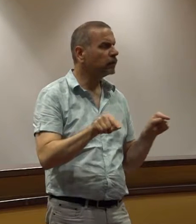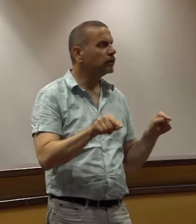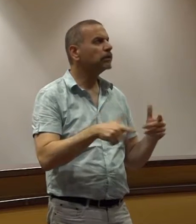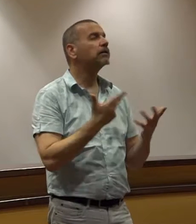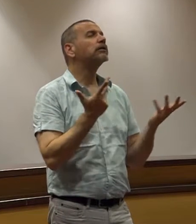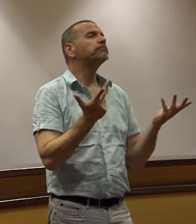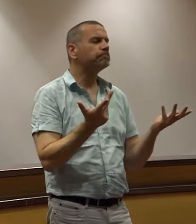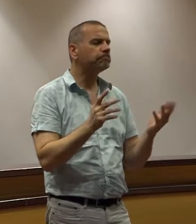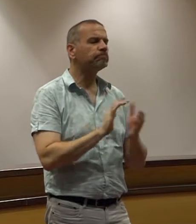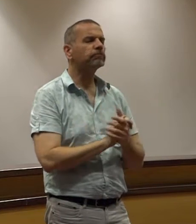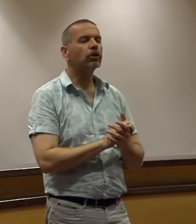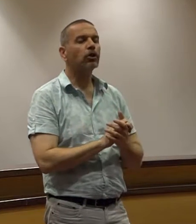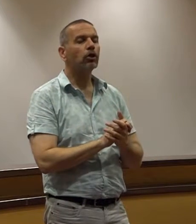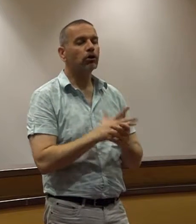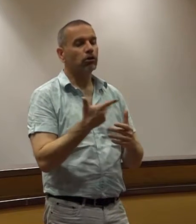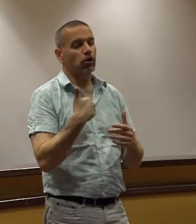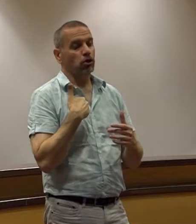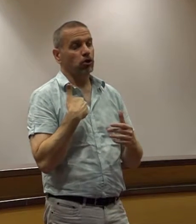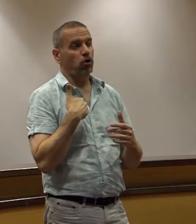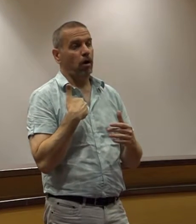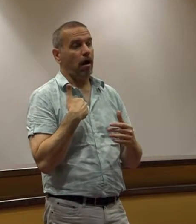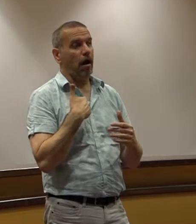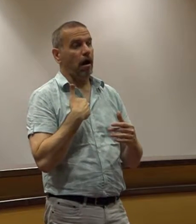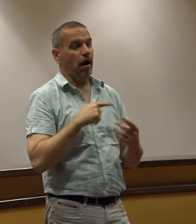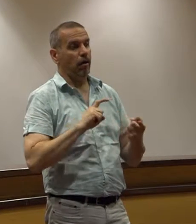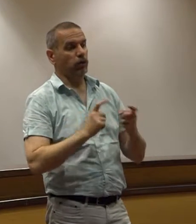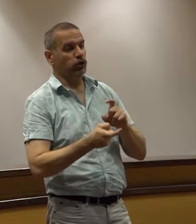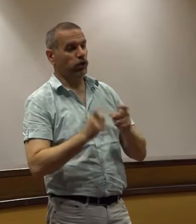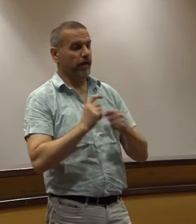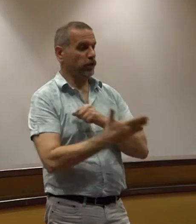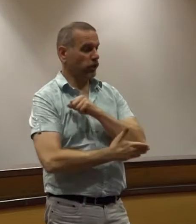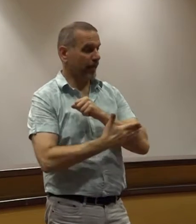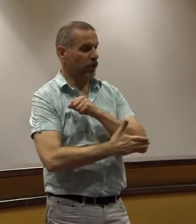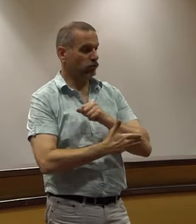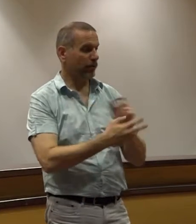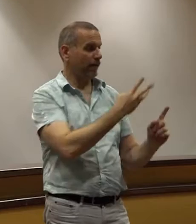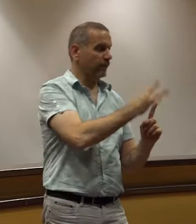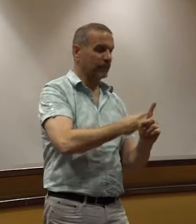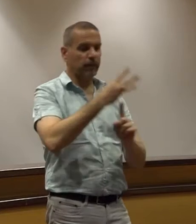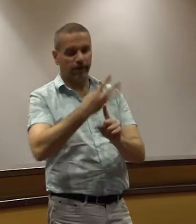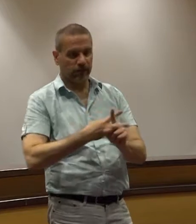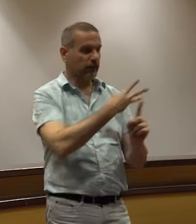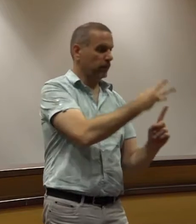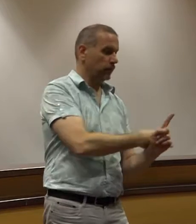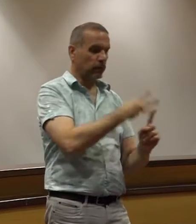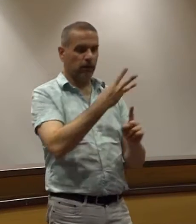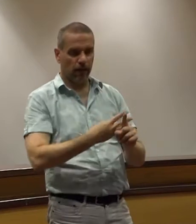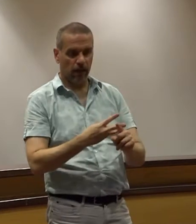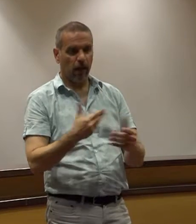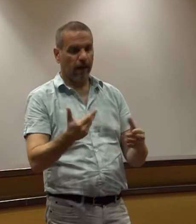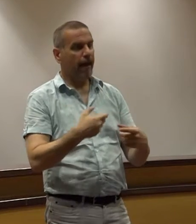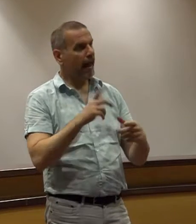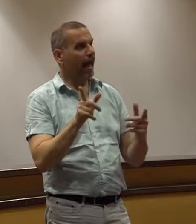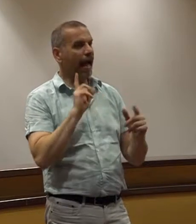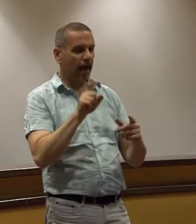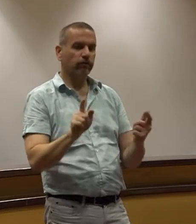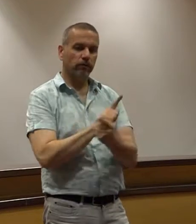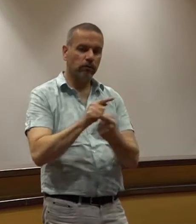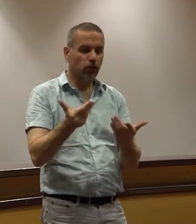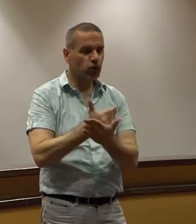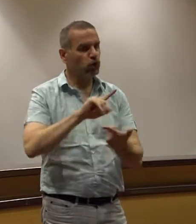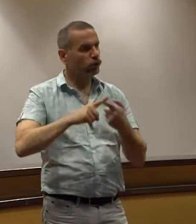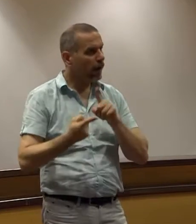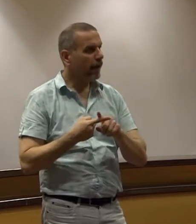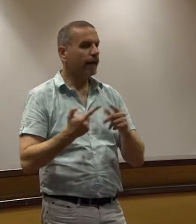I would change country every 6 months to a year and have to make new friends. But because